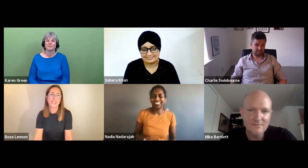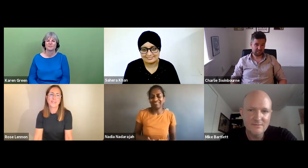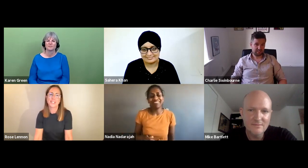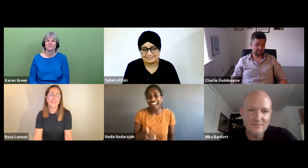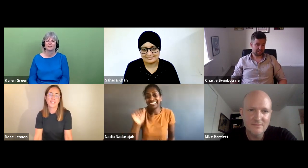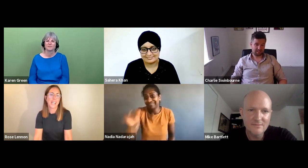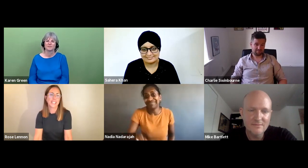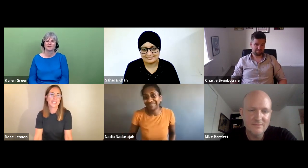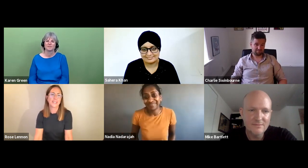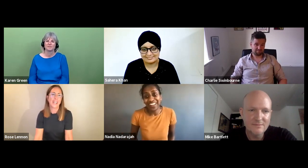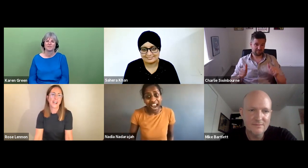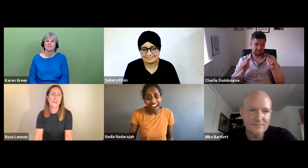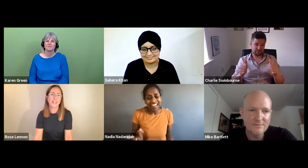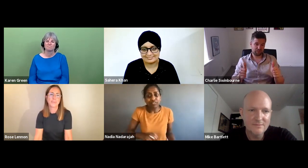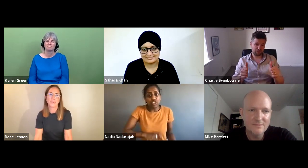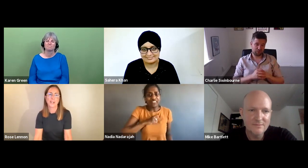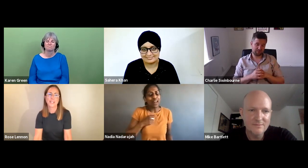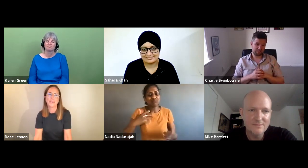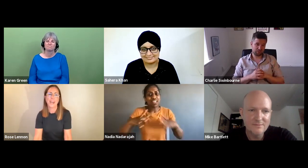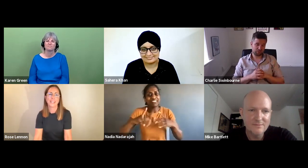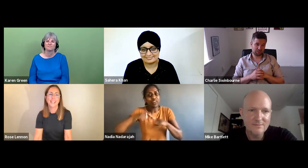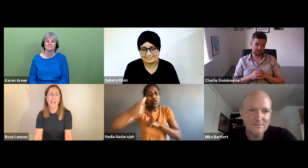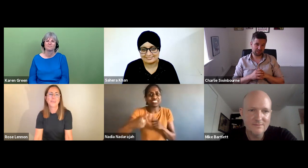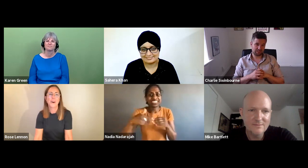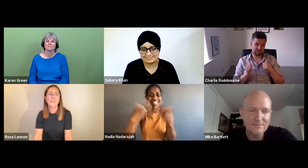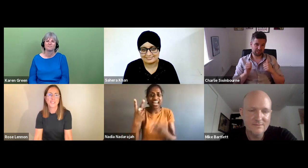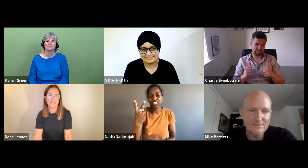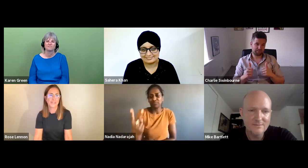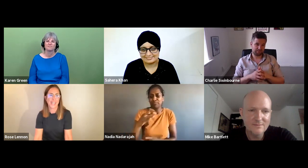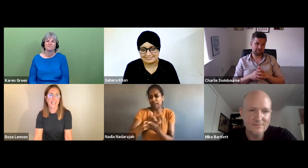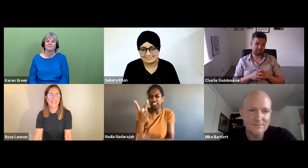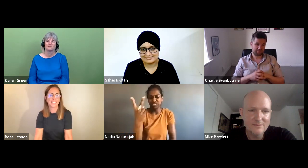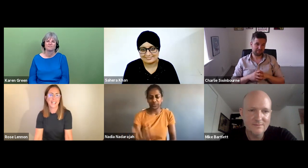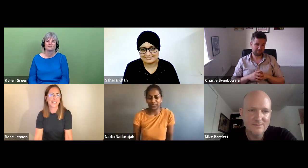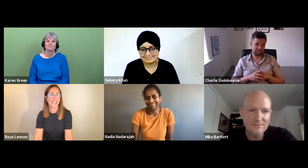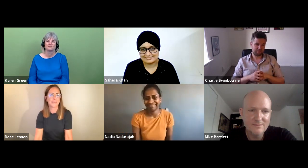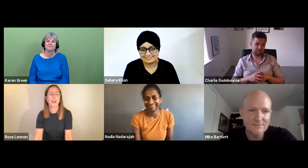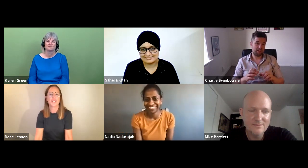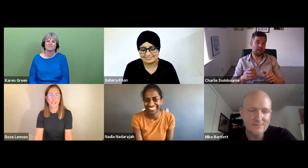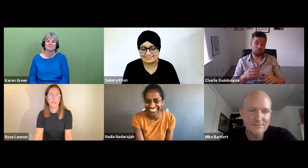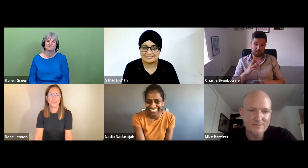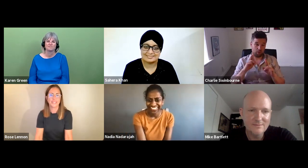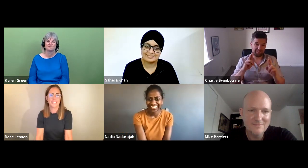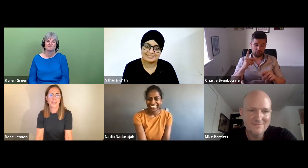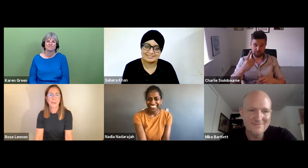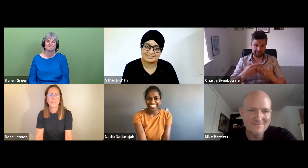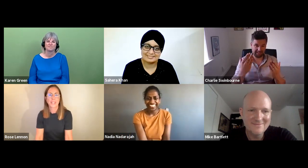that would end. So yeah, I would love to bring a part 2 back. I'm confident for that, actually, part 2.